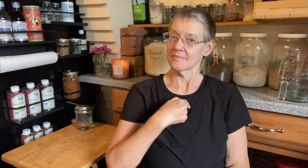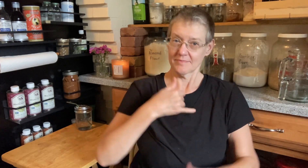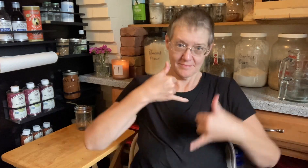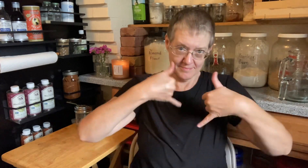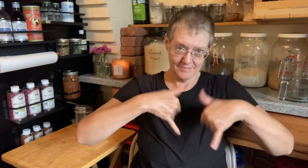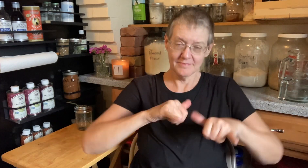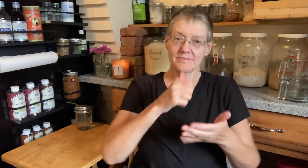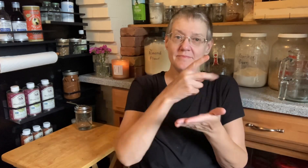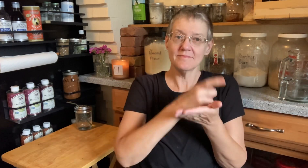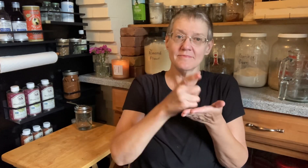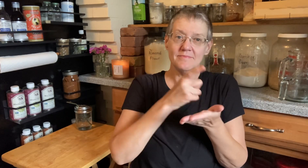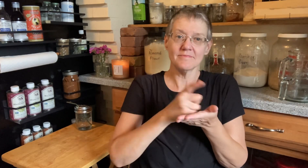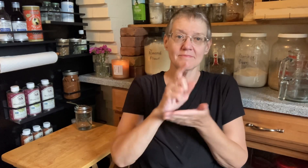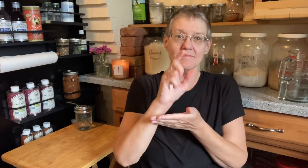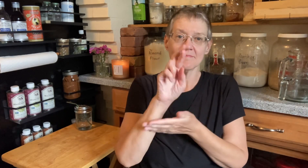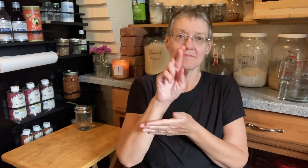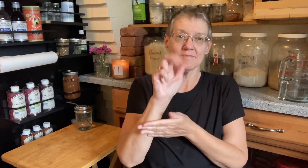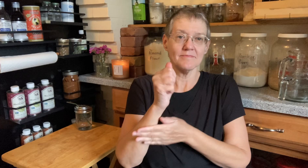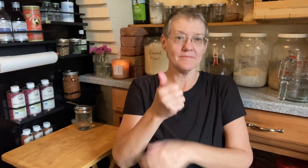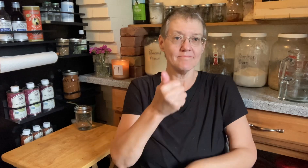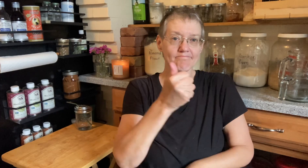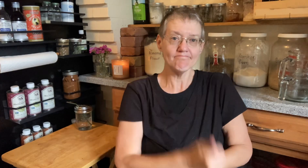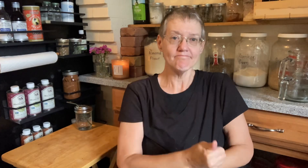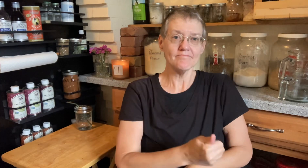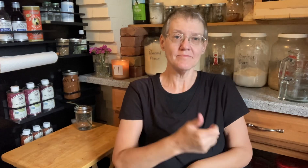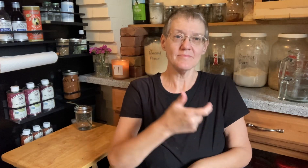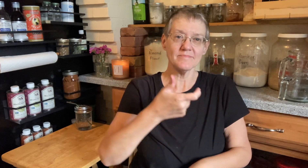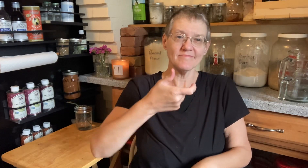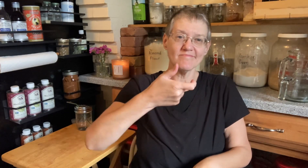I still take a weekly RA injection.